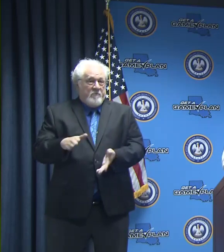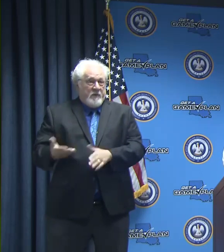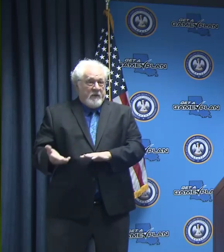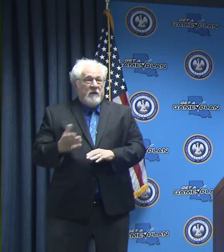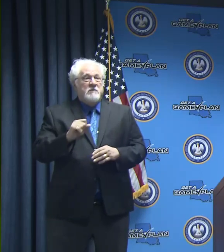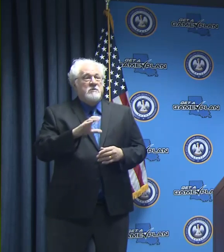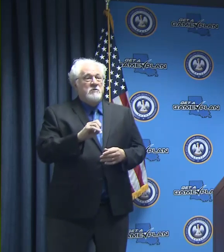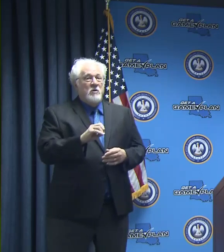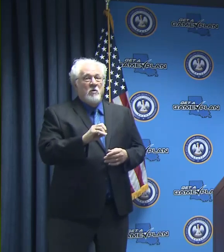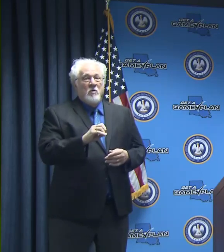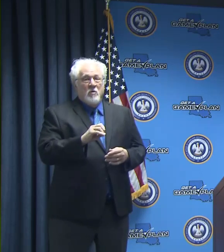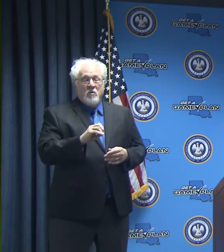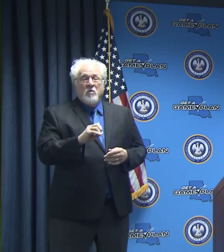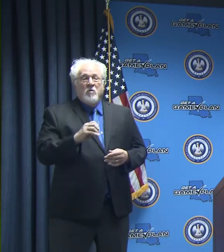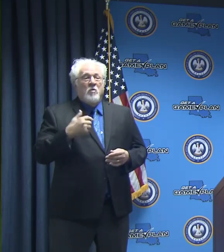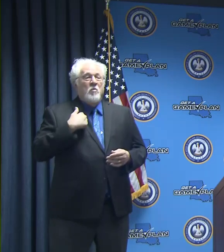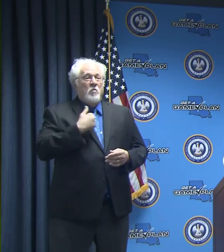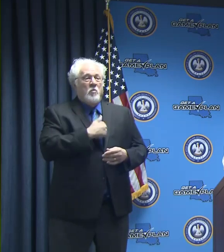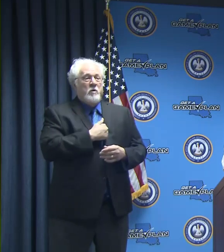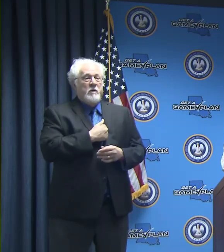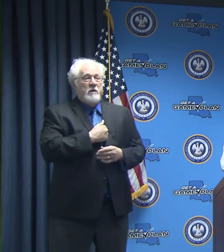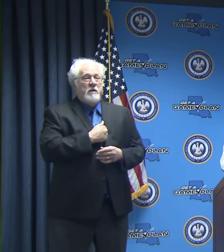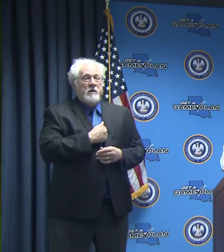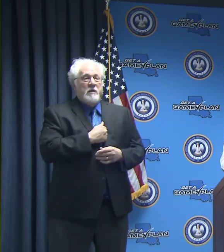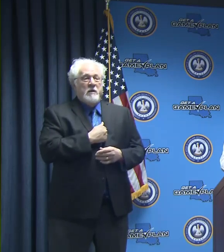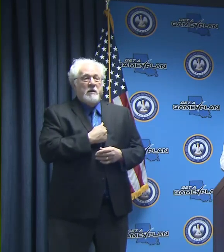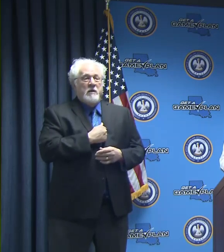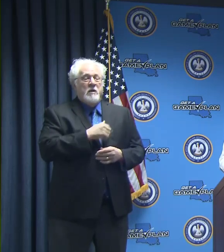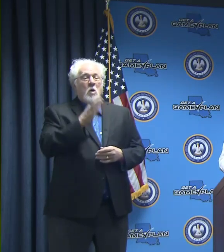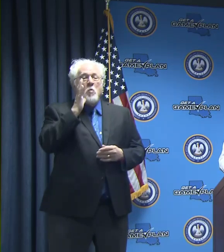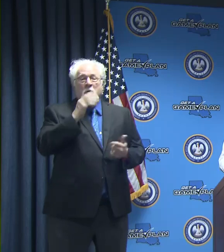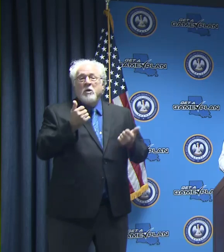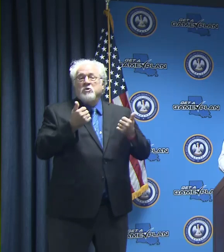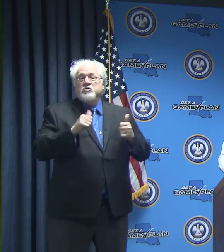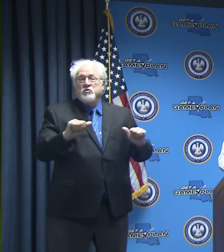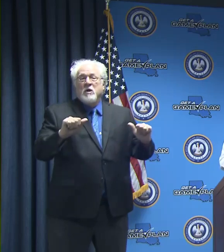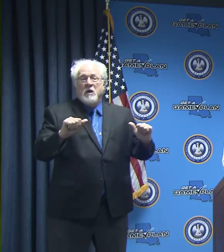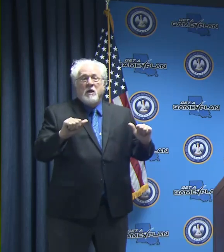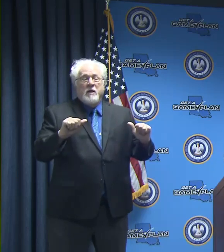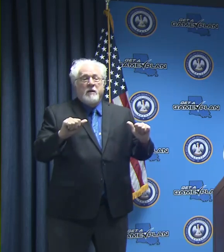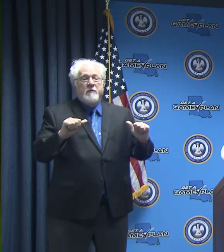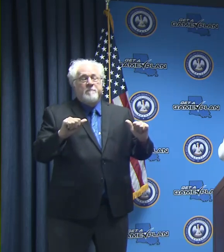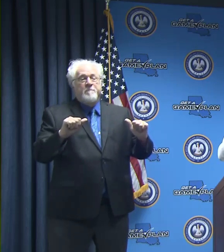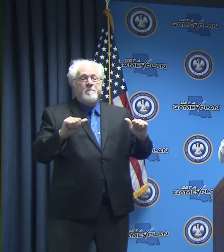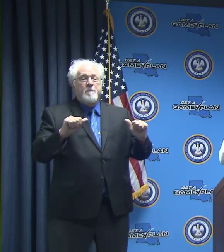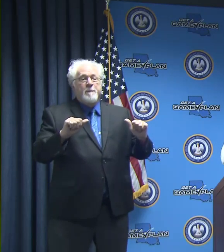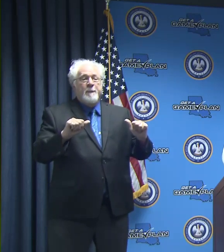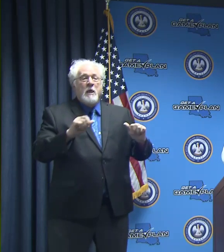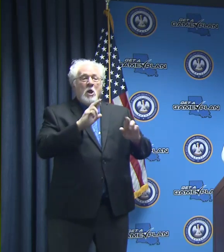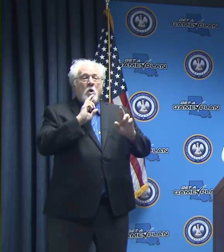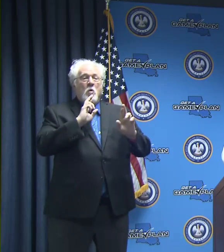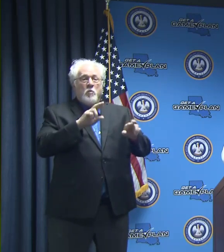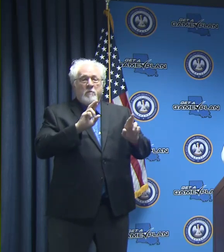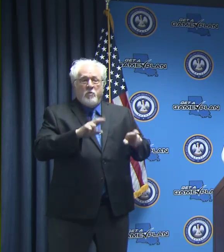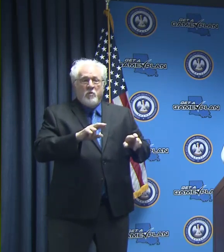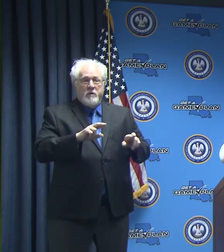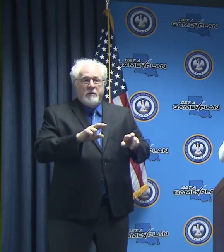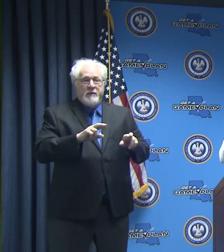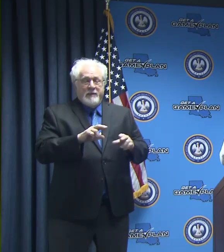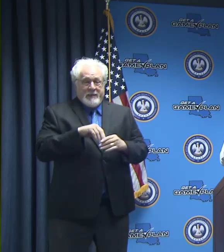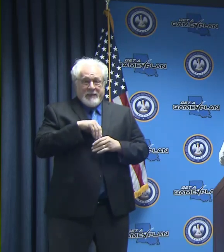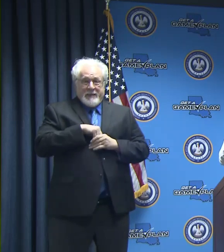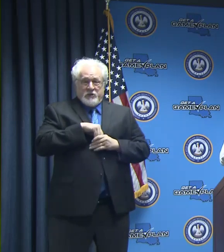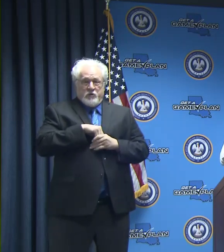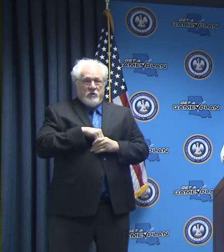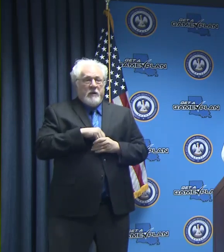so we are going to try to start reporting, at least